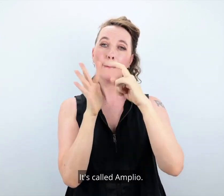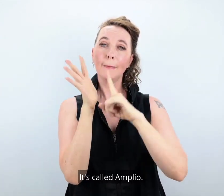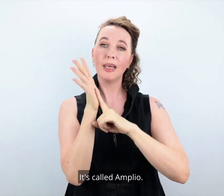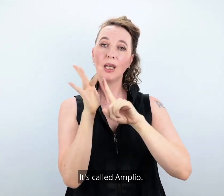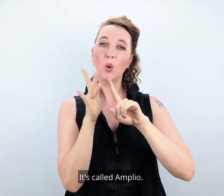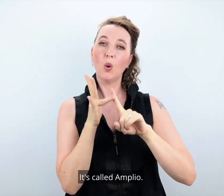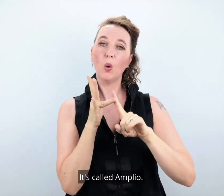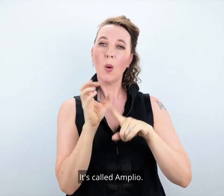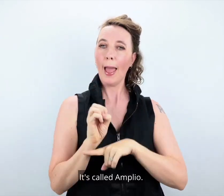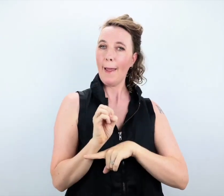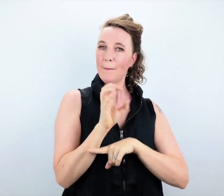called Amplio.